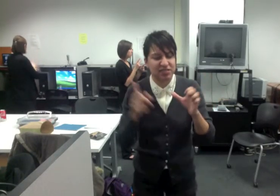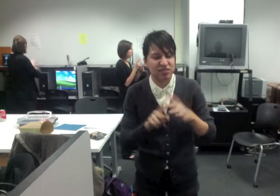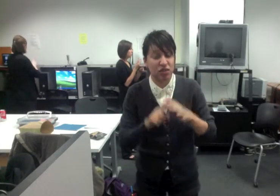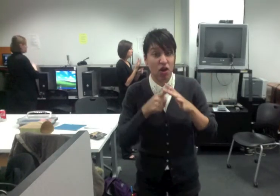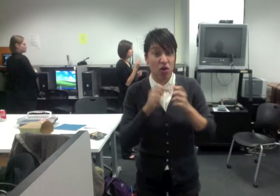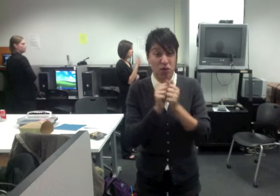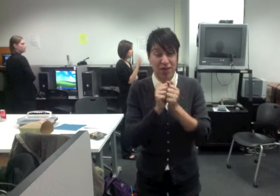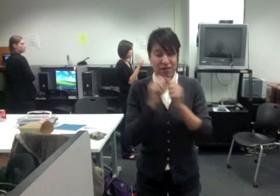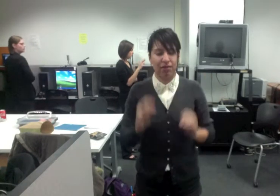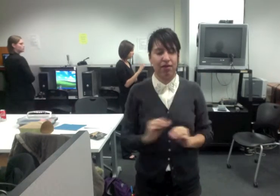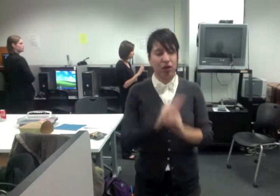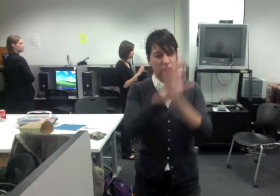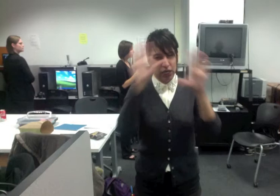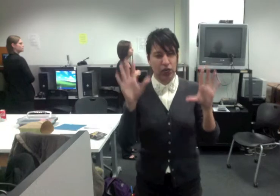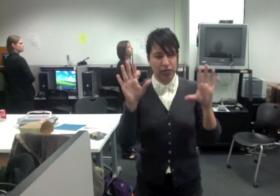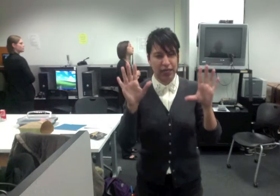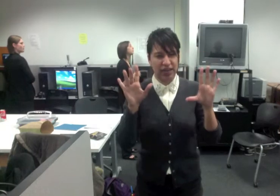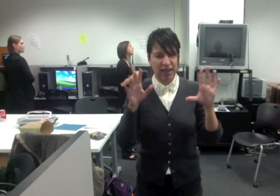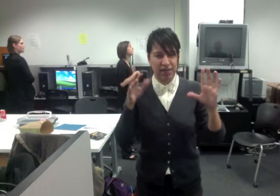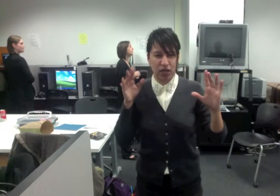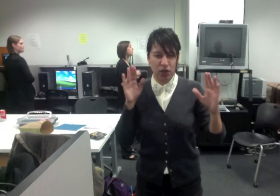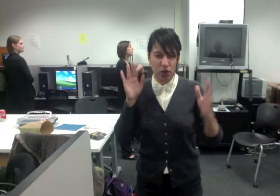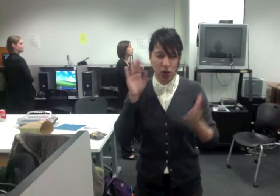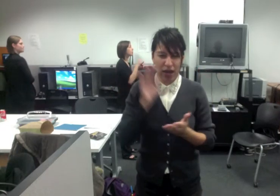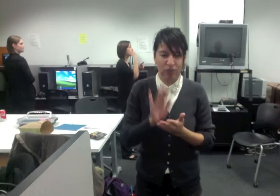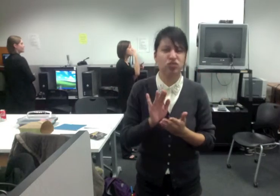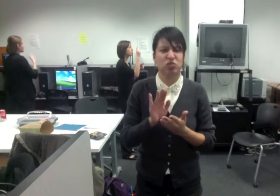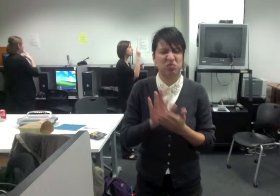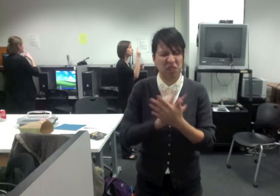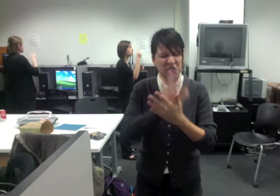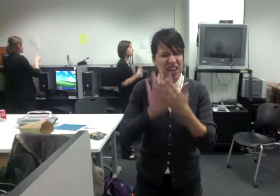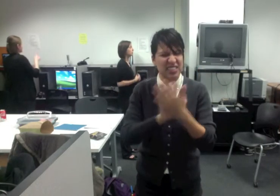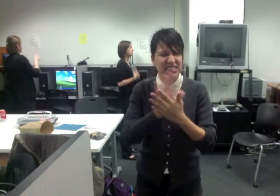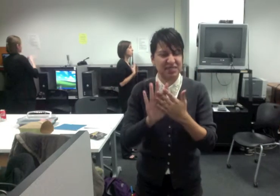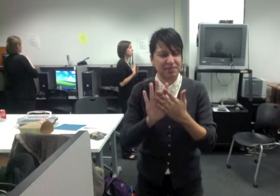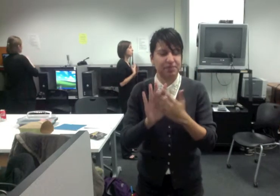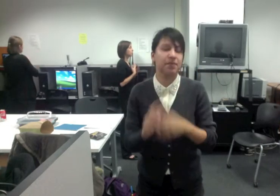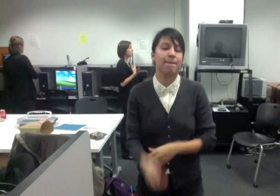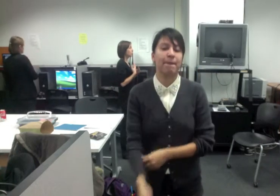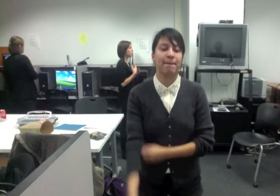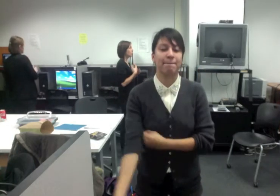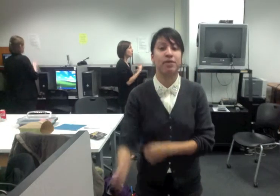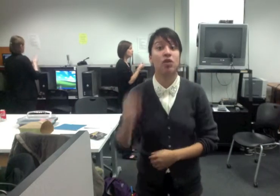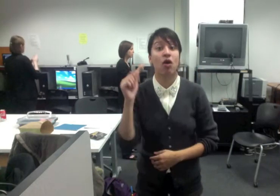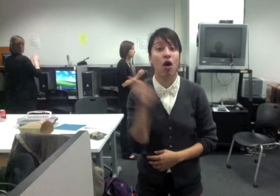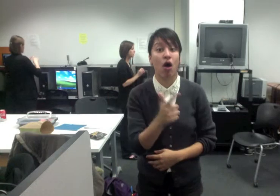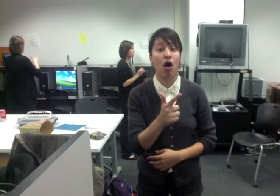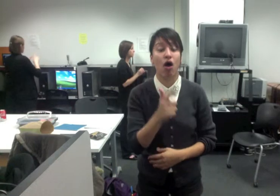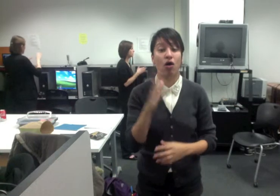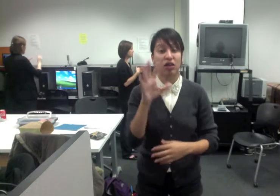the inspired leaders and the inspired organizations, regardless of their size, regardless of their industry, all think, act,